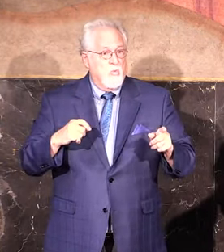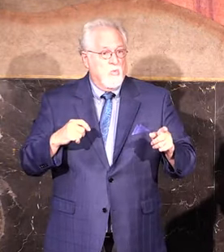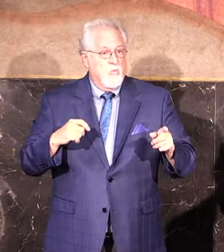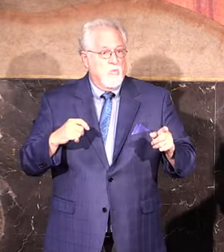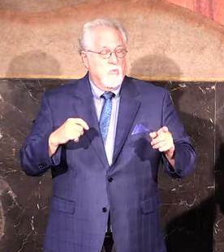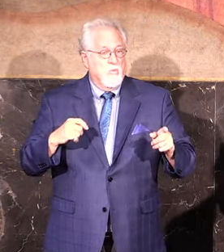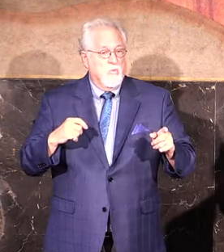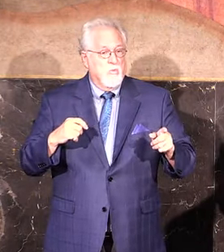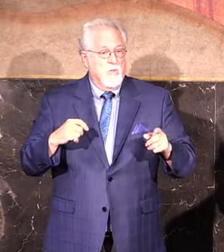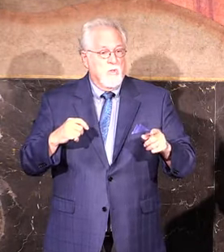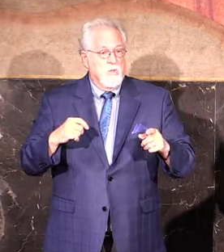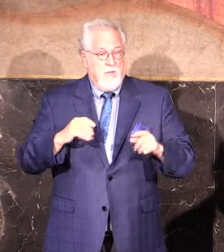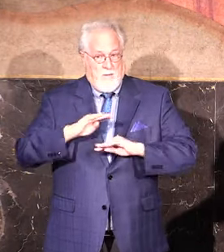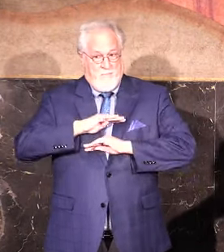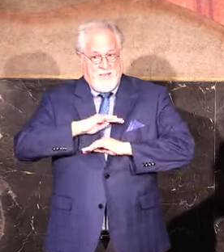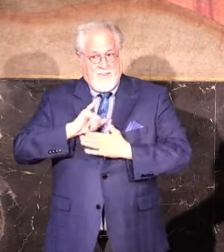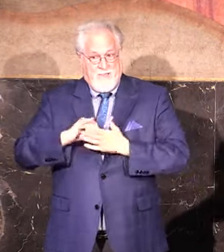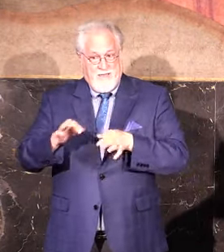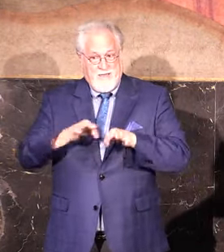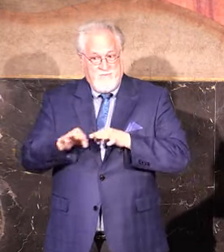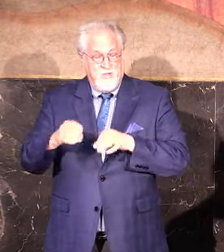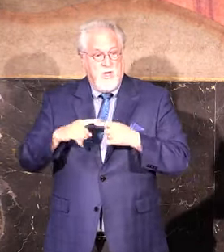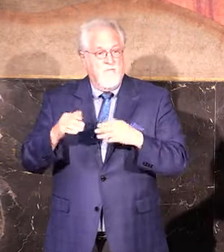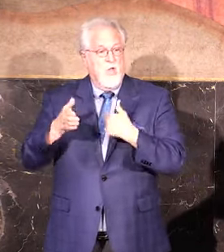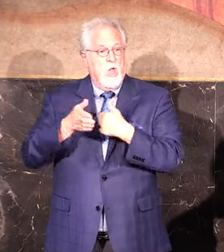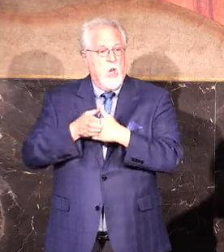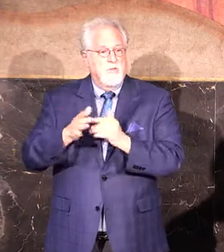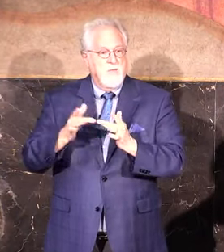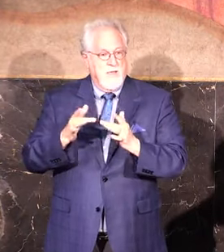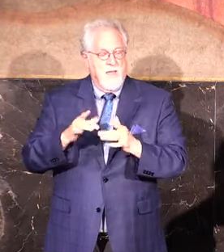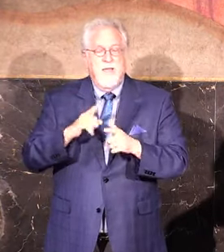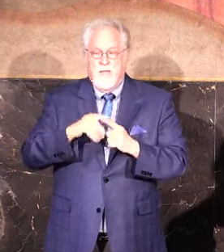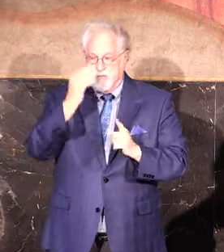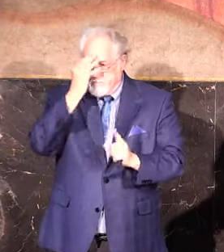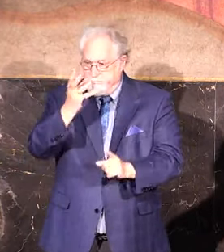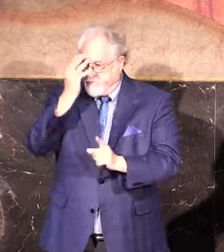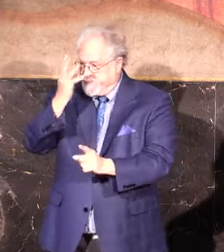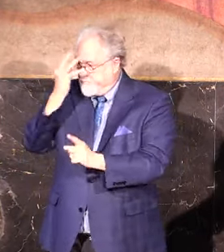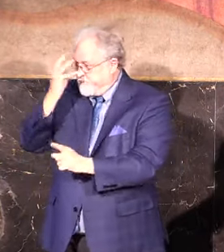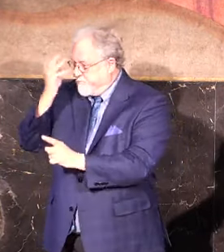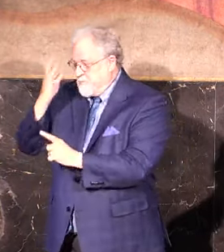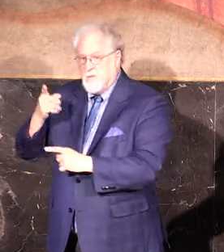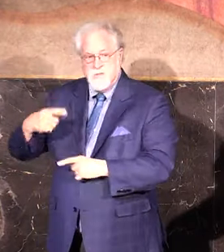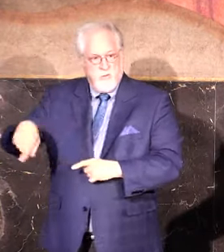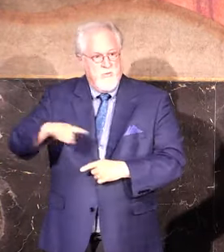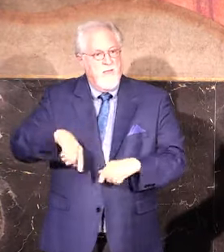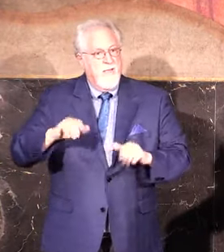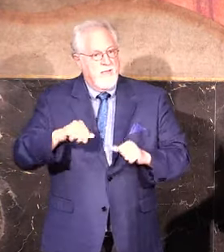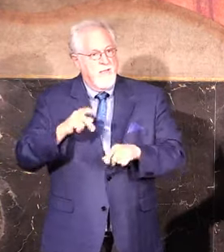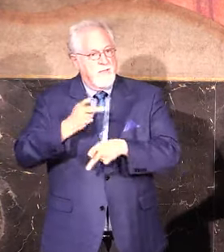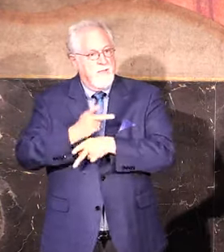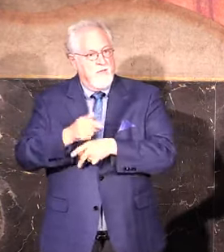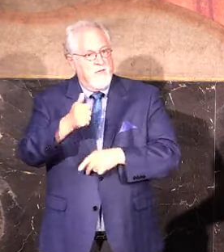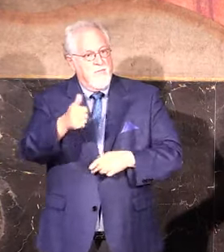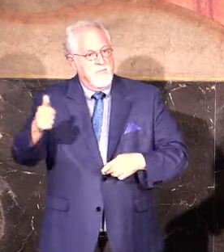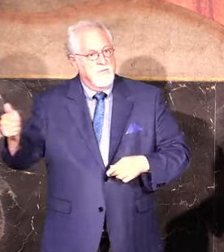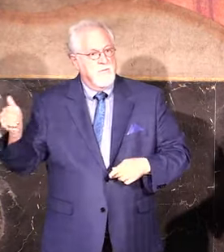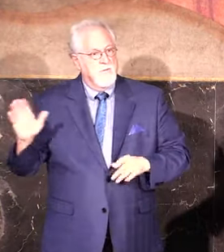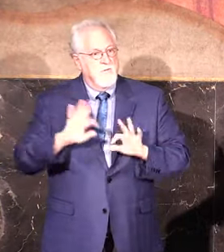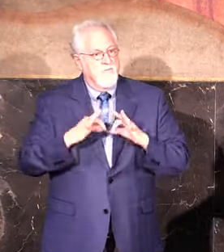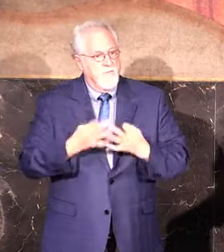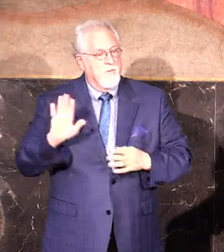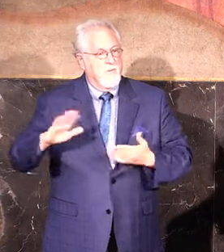are meet the definition of the close contact so that we can contact them and let them know so that they can look out for themselves and their families and